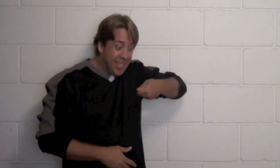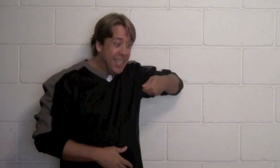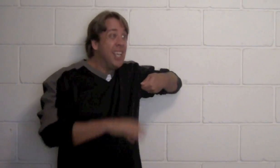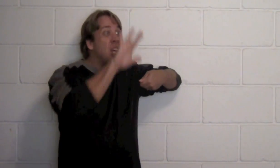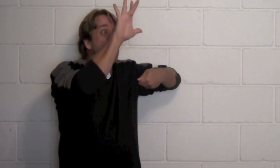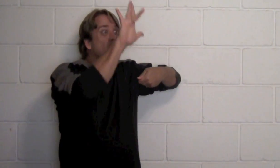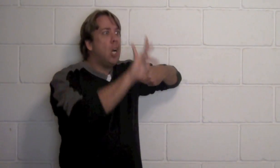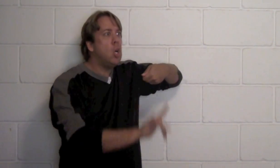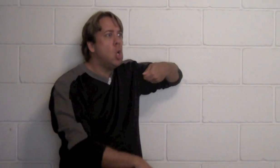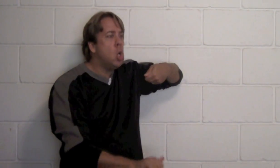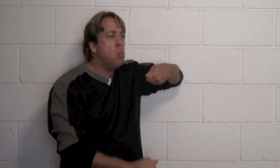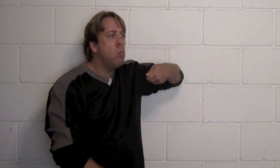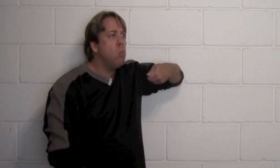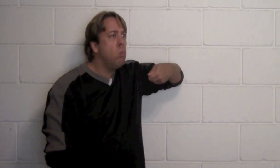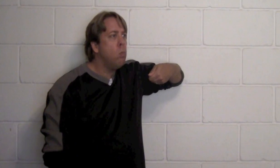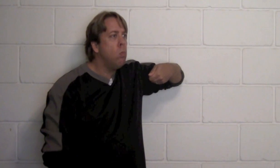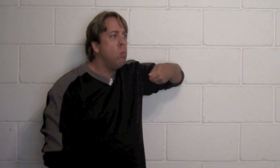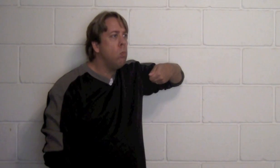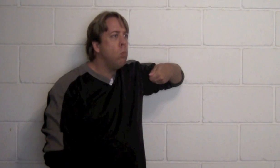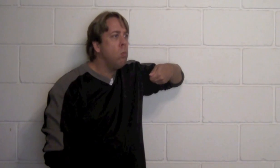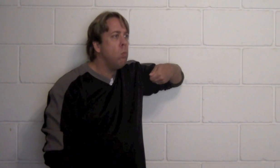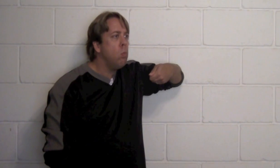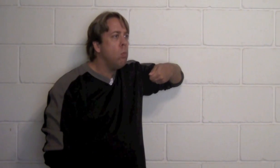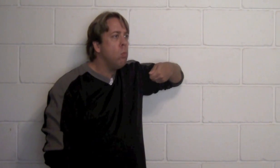up, and there was nobody there.